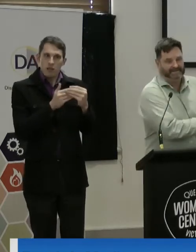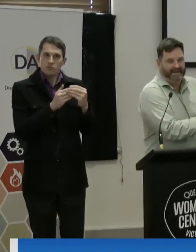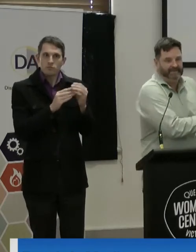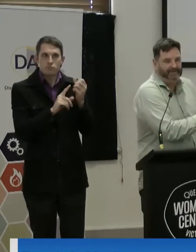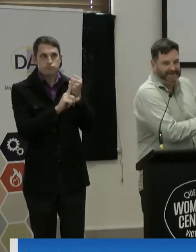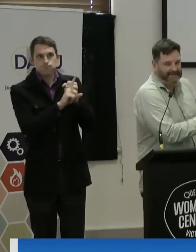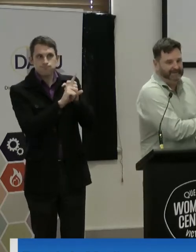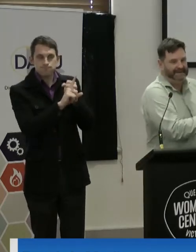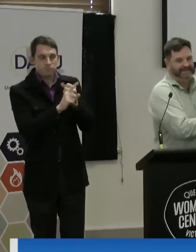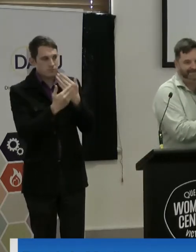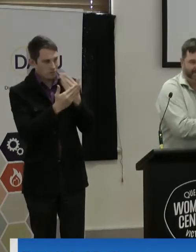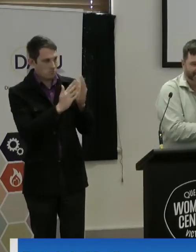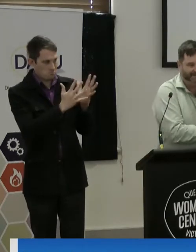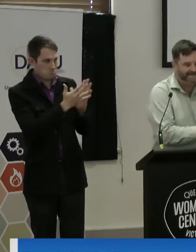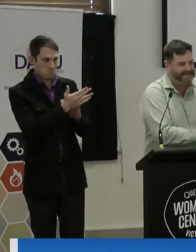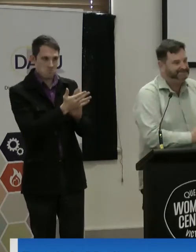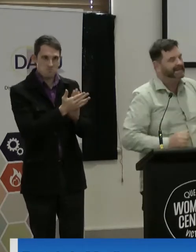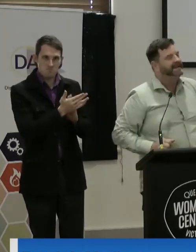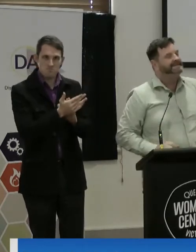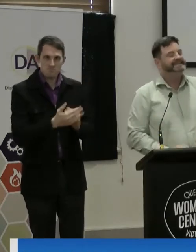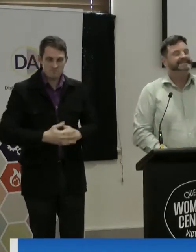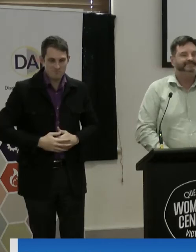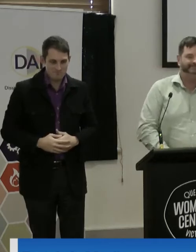deserves a round of applause, everybody. That was pretty good, wasn't it?